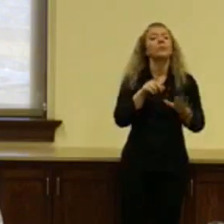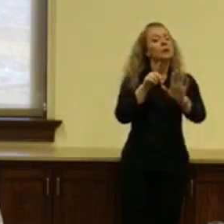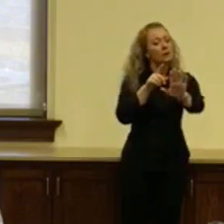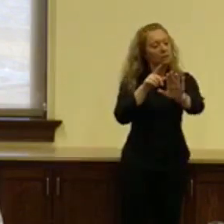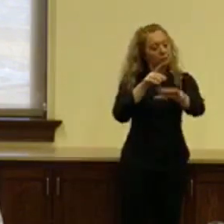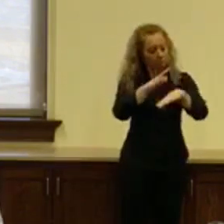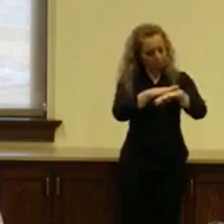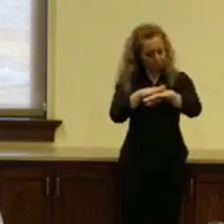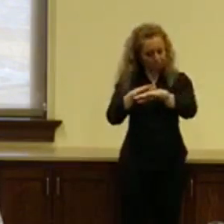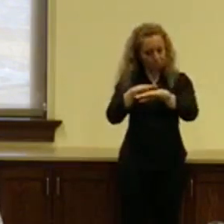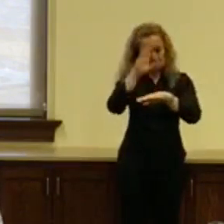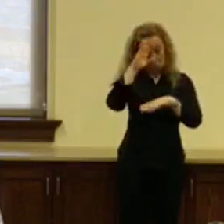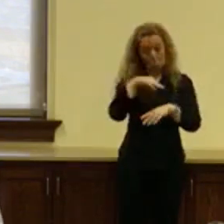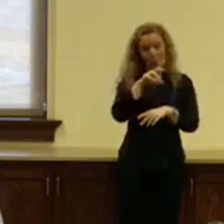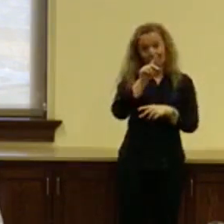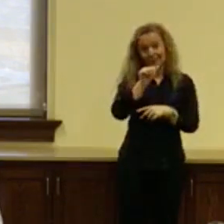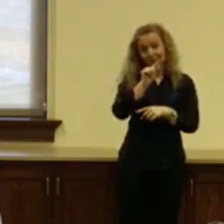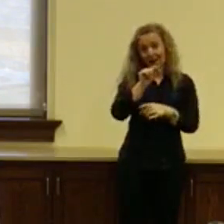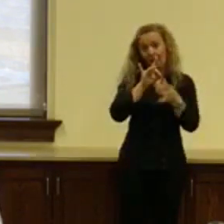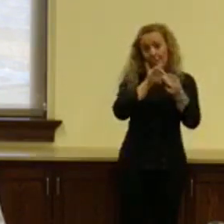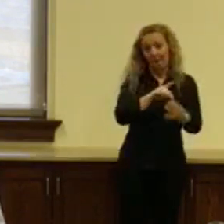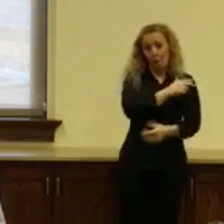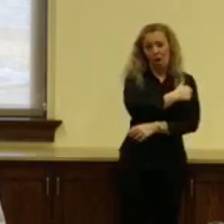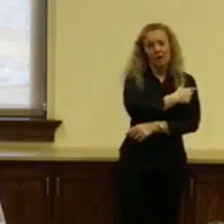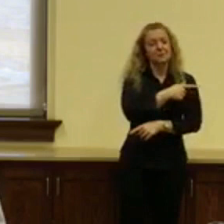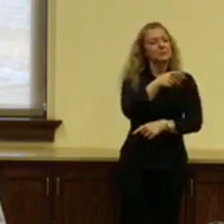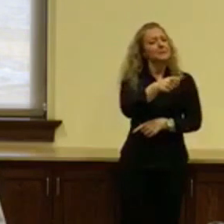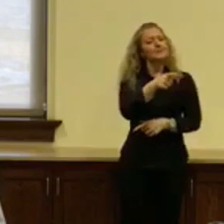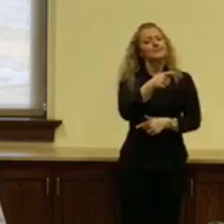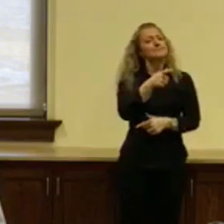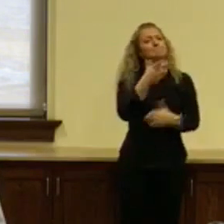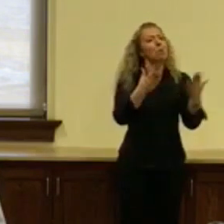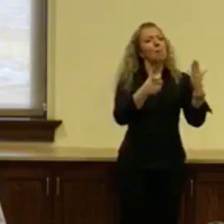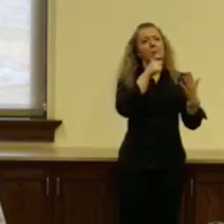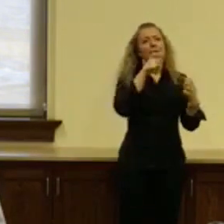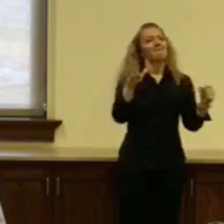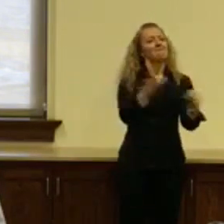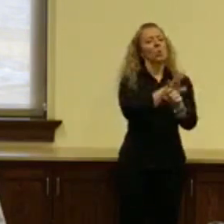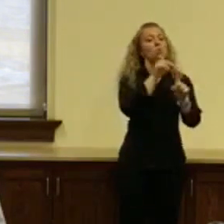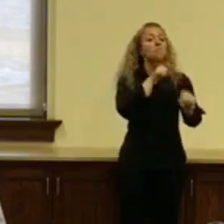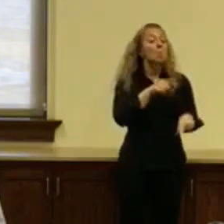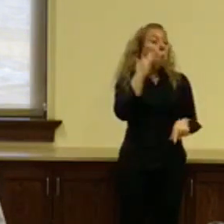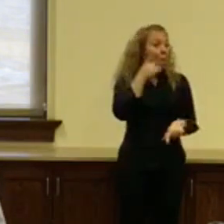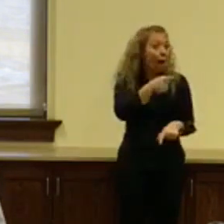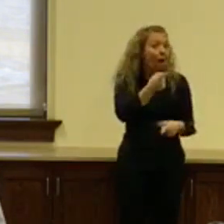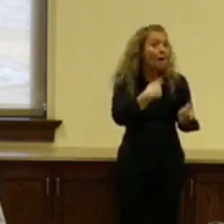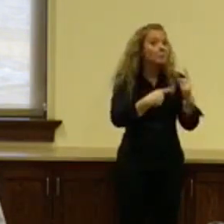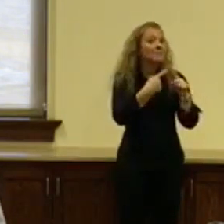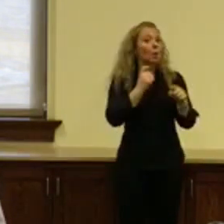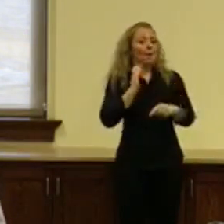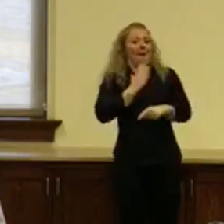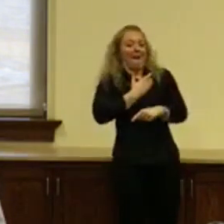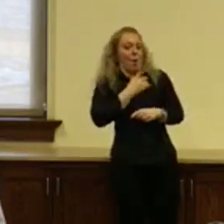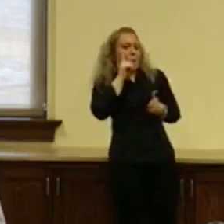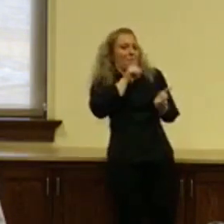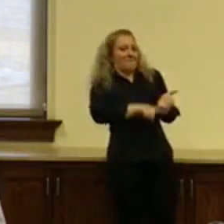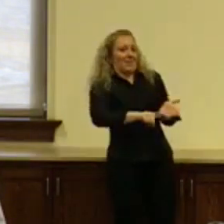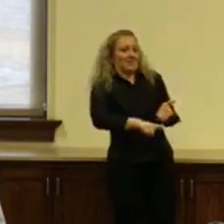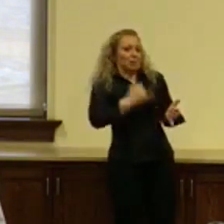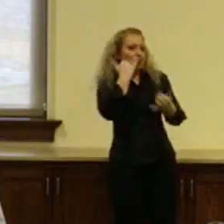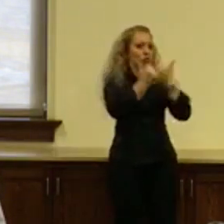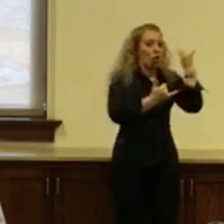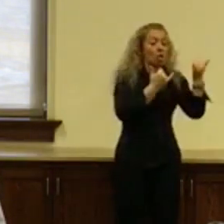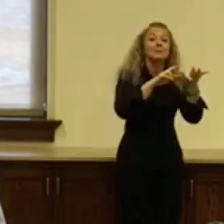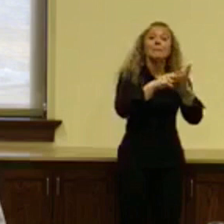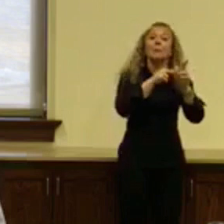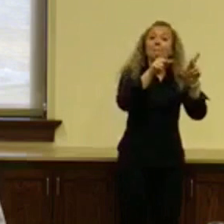you that we know that the data on hospitalizations is likely an underreporting because these data are based on our case investigation call. So if someone